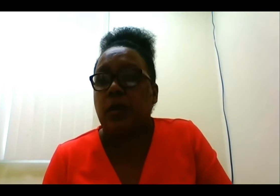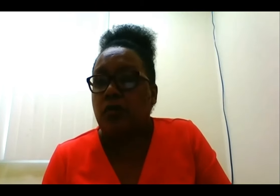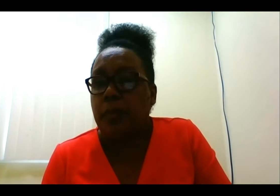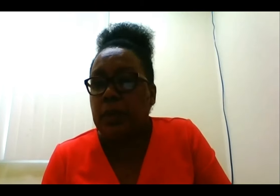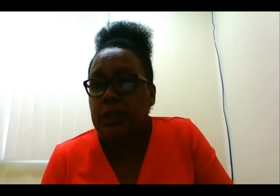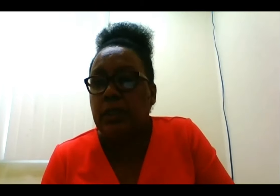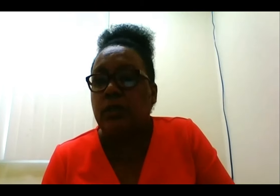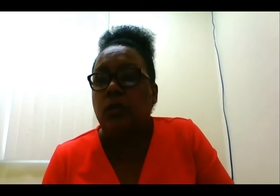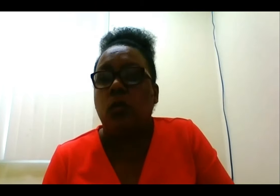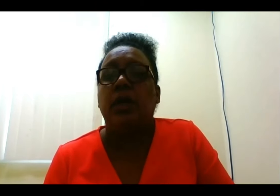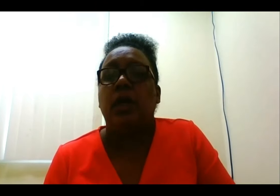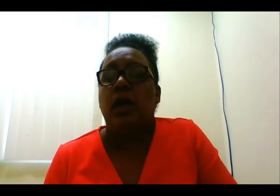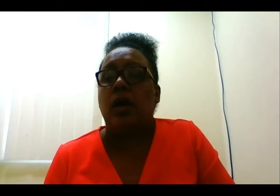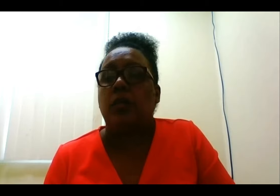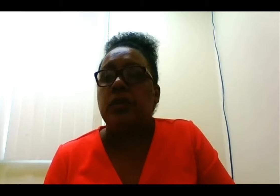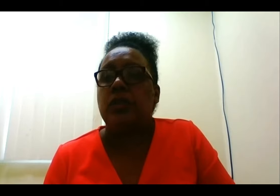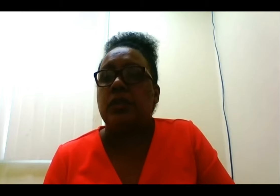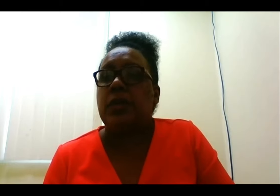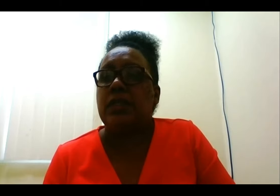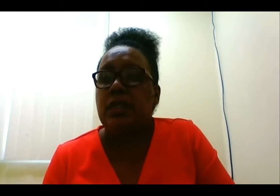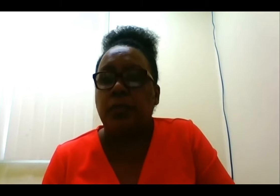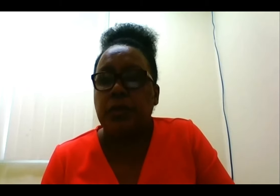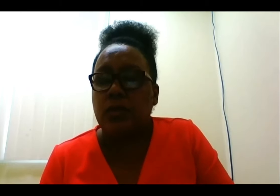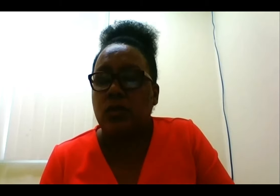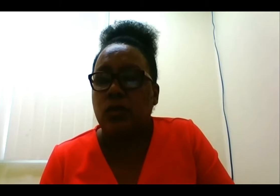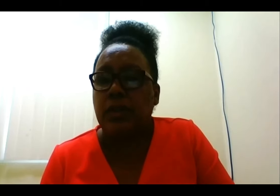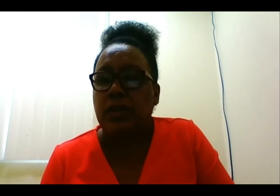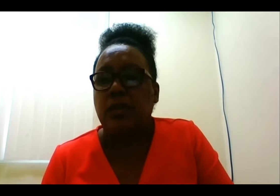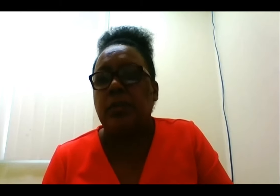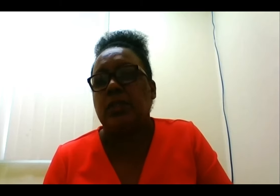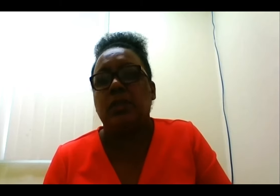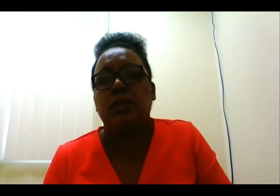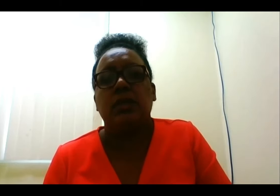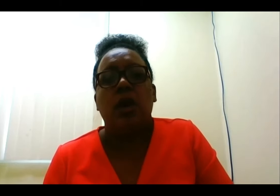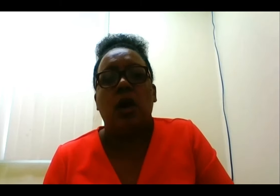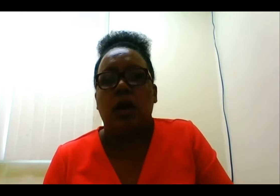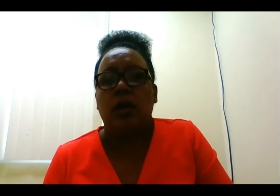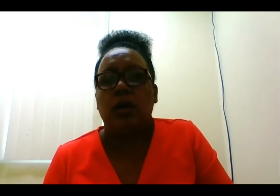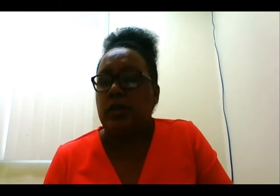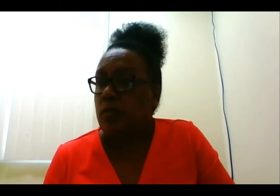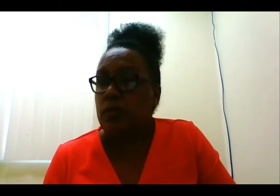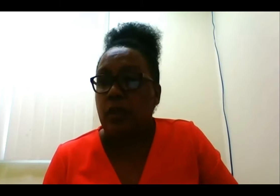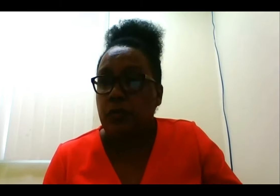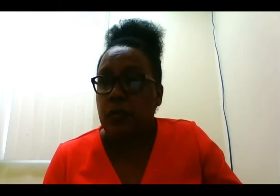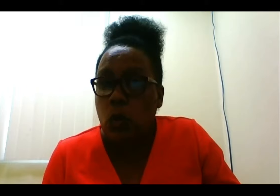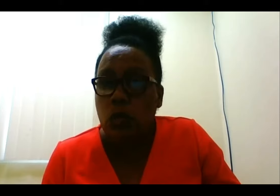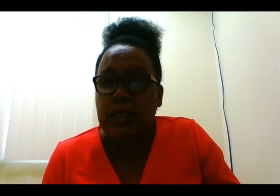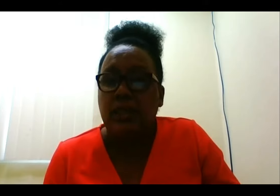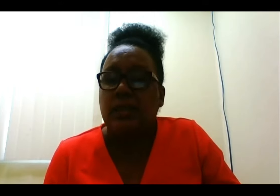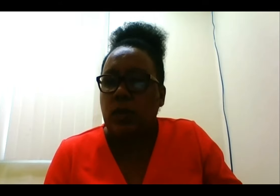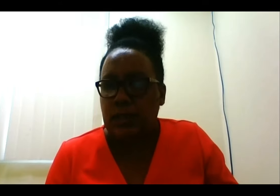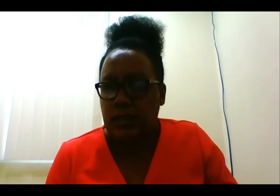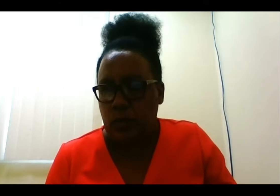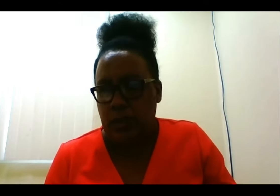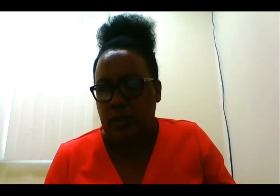of bullying, the way persons may see persons with disabilities, in terms of even school leaders as well